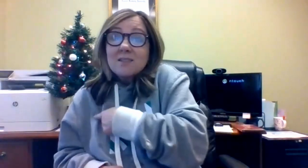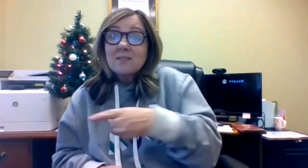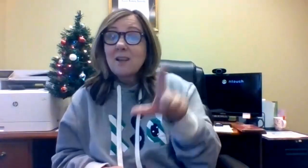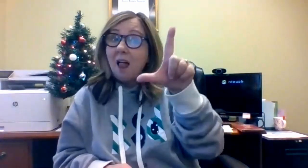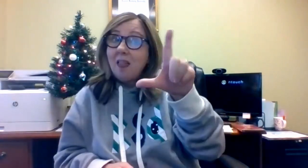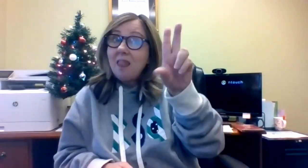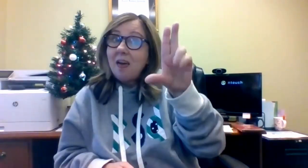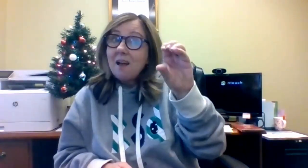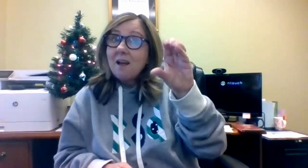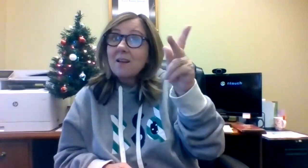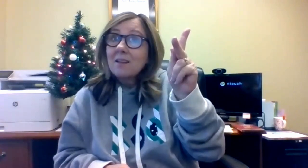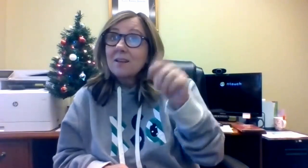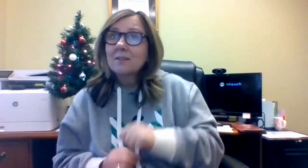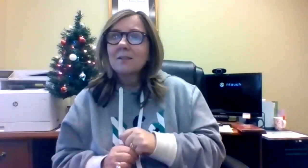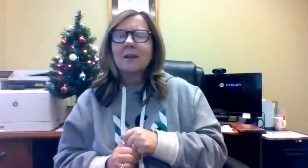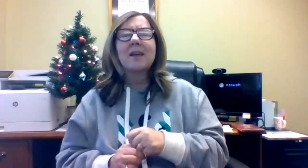Wish us luck.